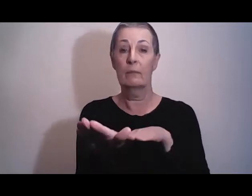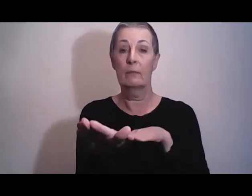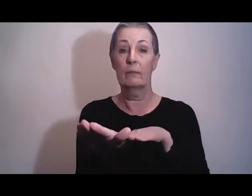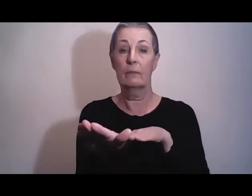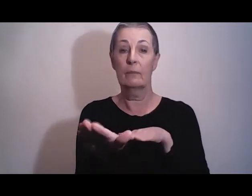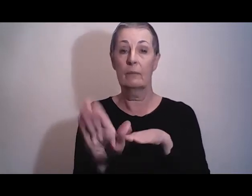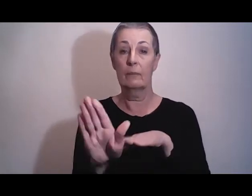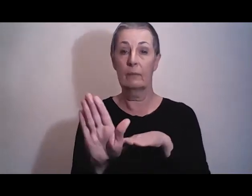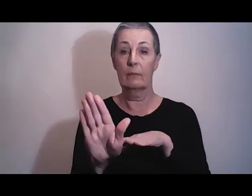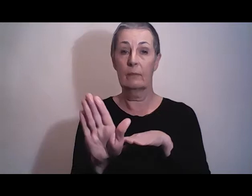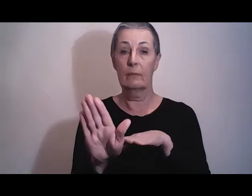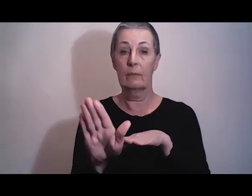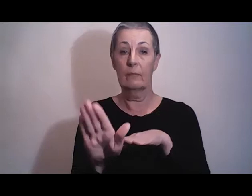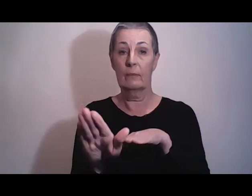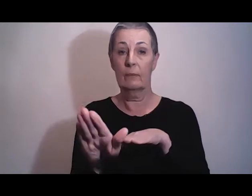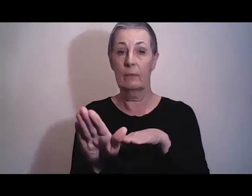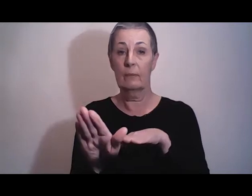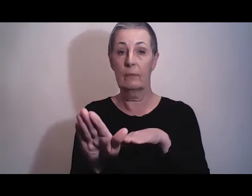and back.